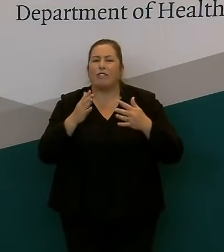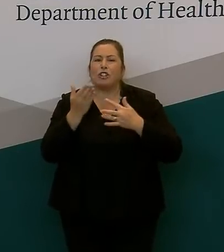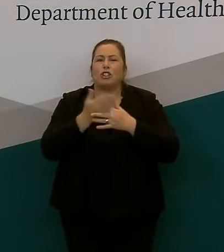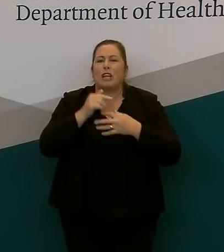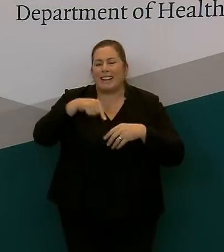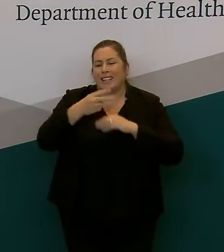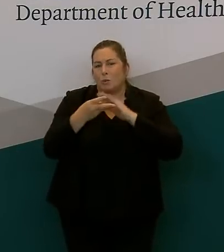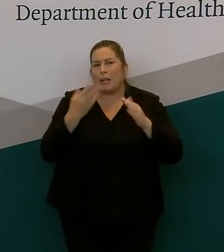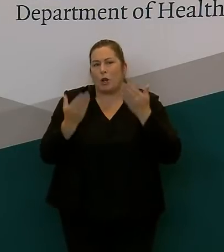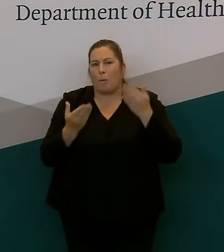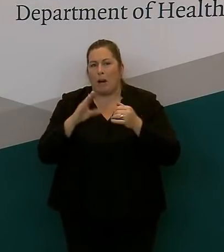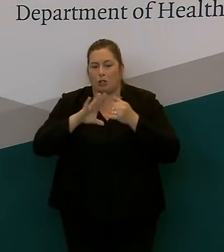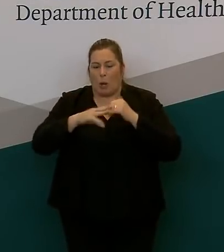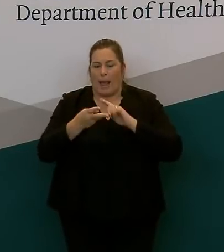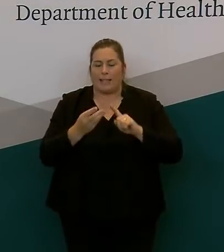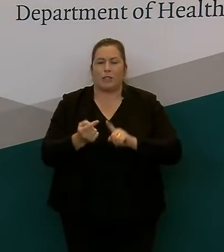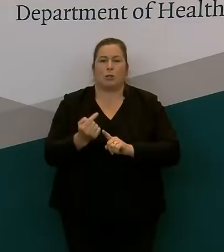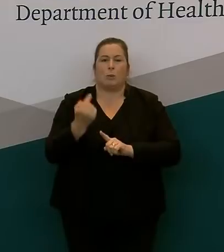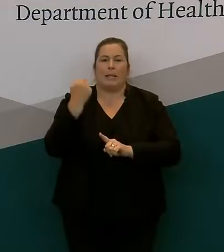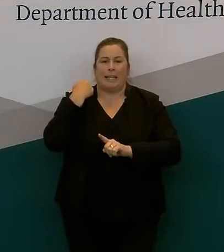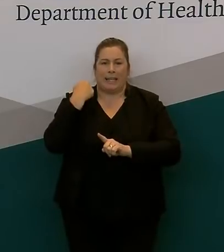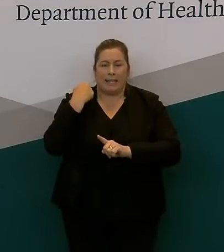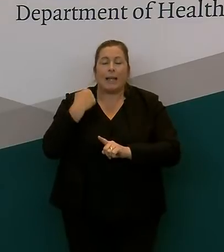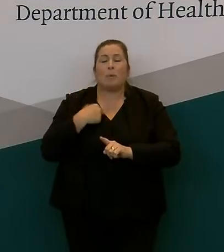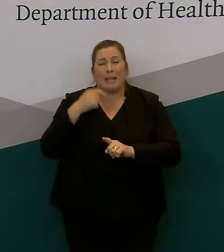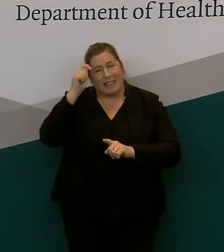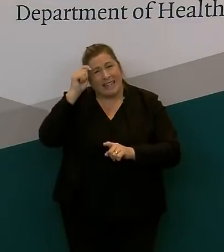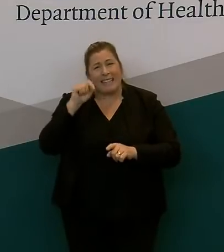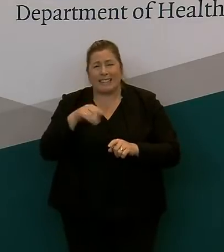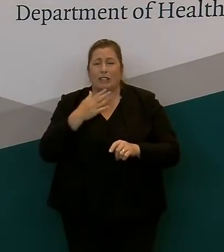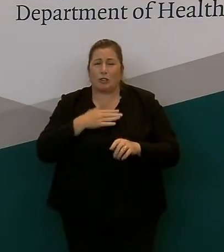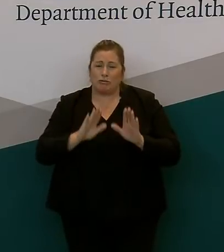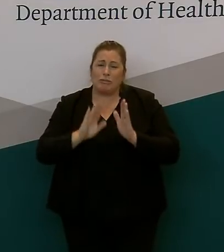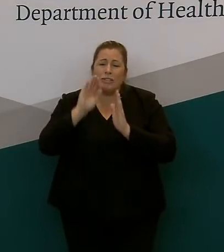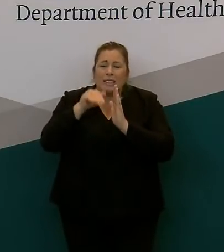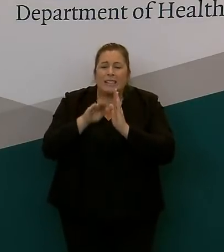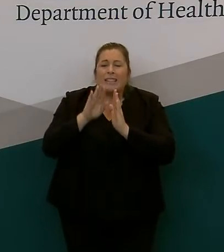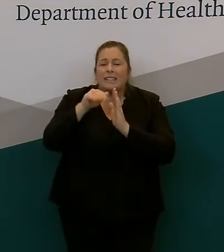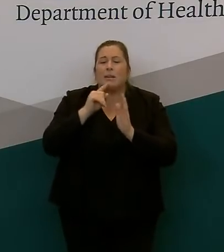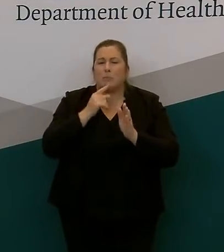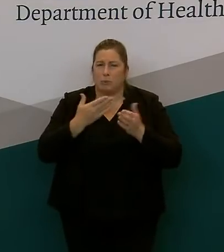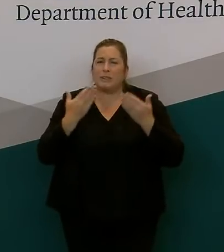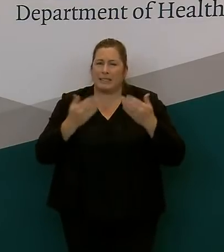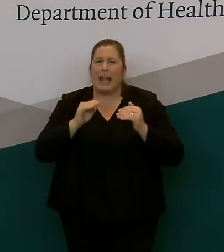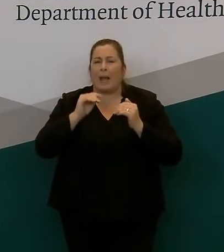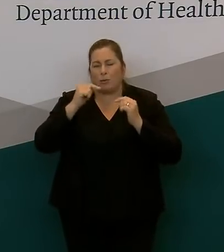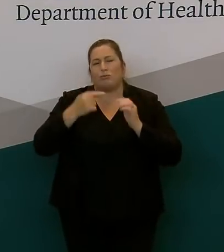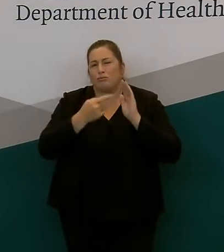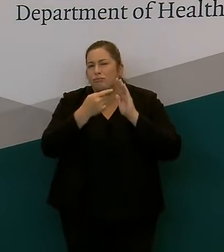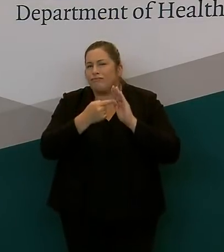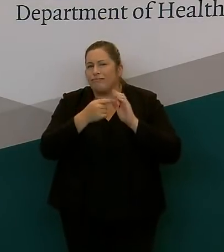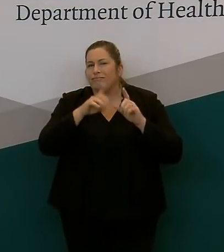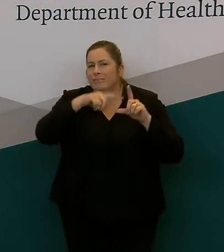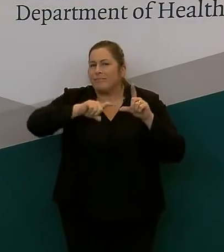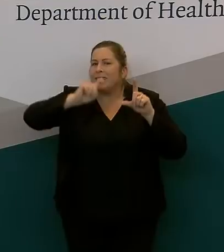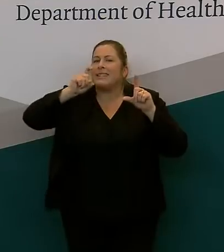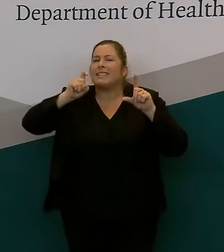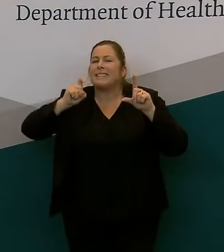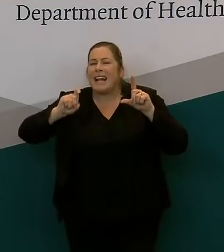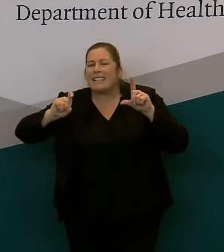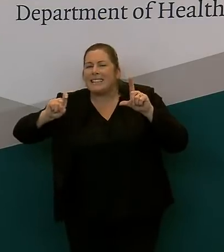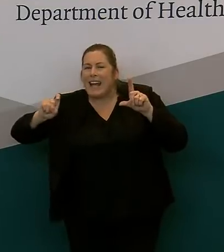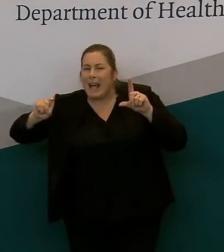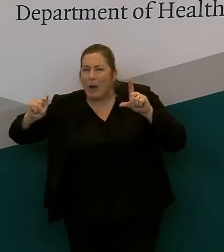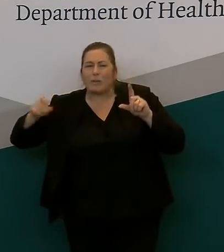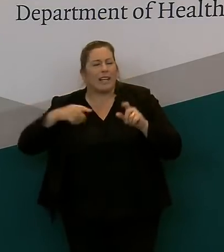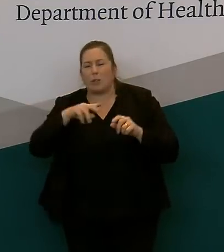week. We think that that, as I say, is a transient event. It's settling back down. I don't think it's marking a trend for